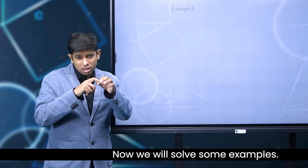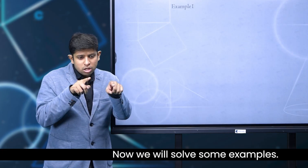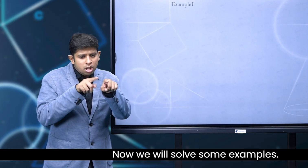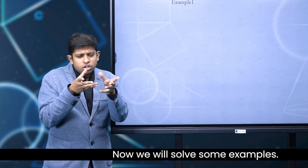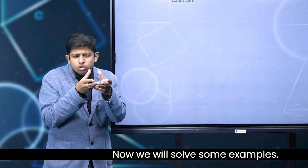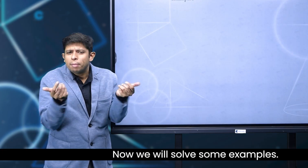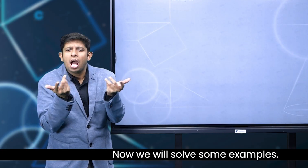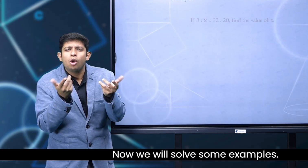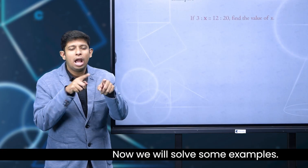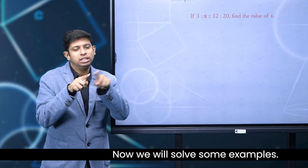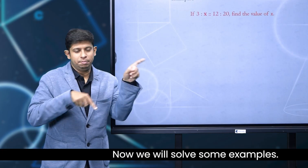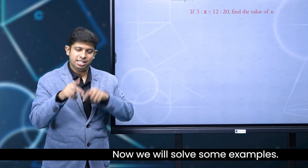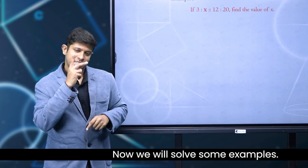Now we will solve some examples.